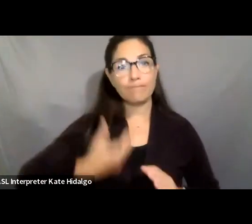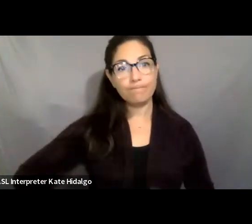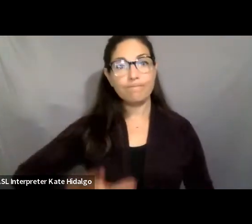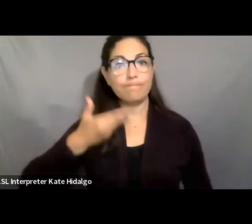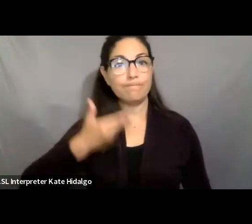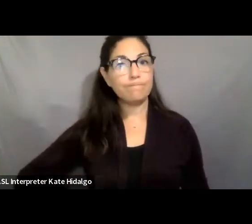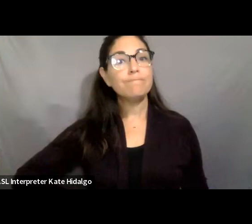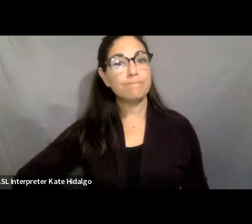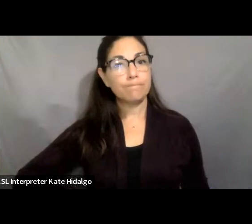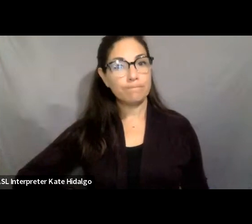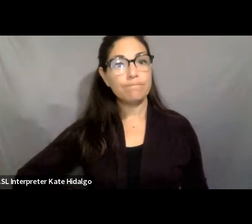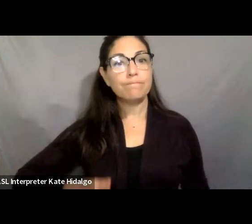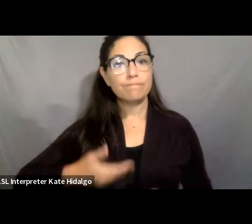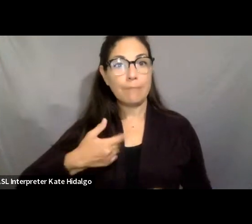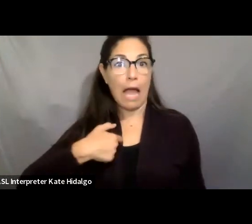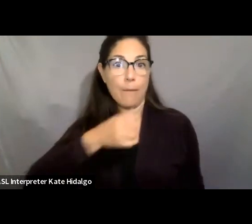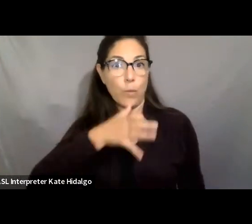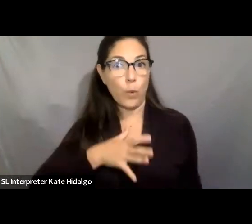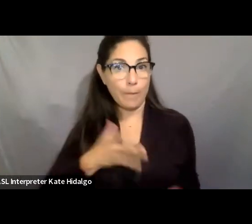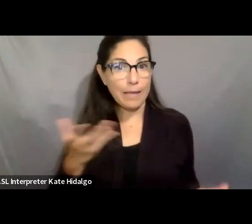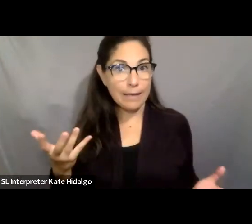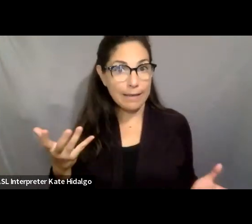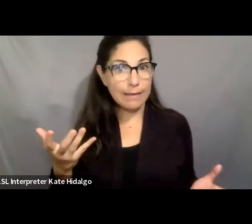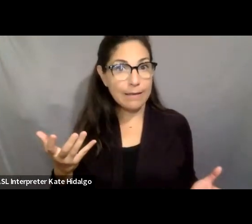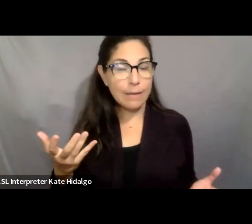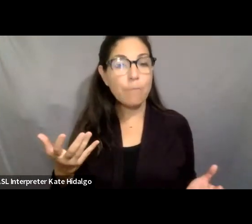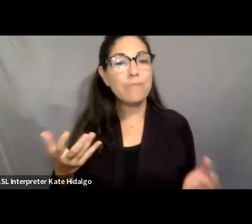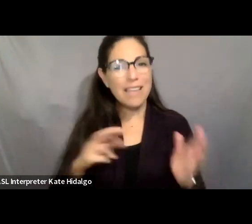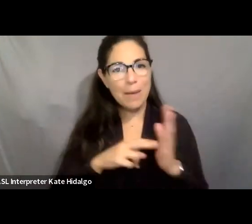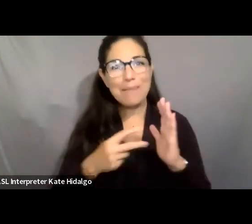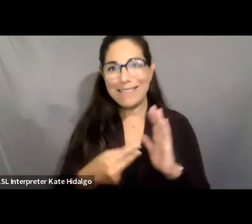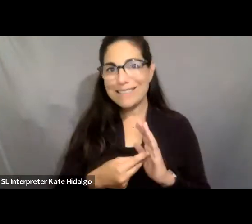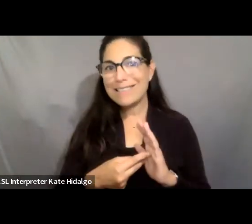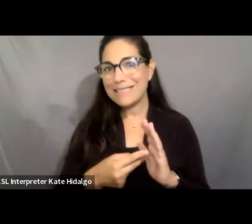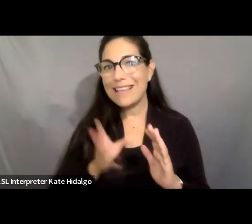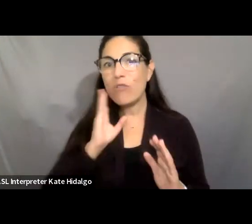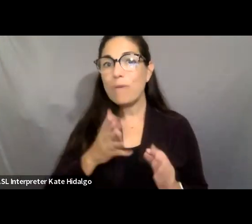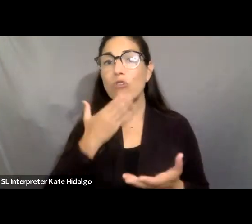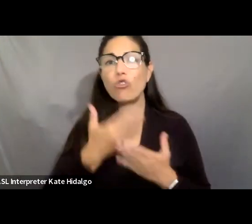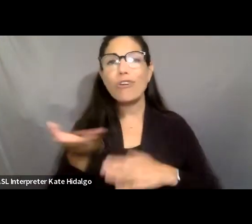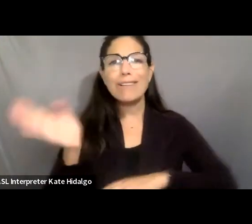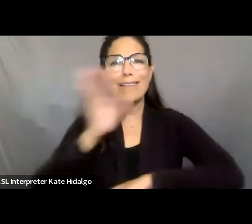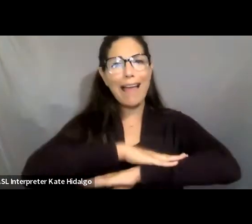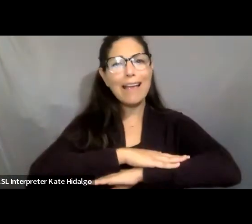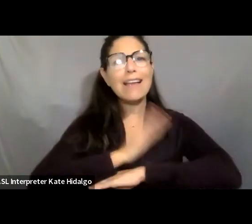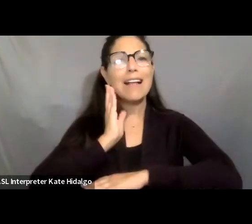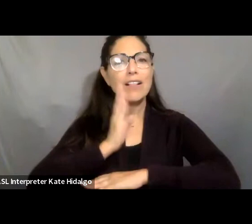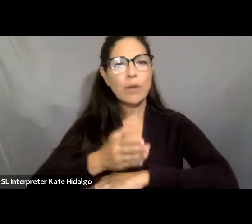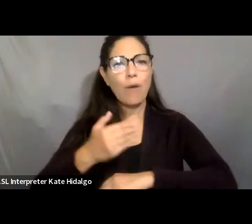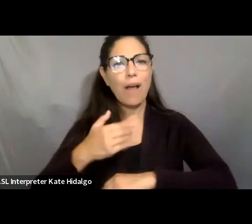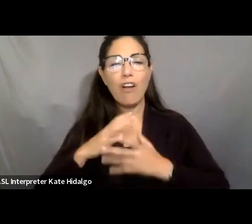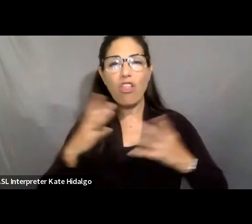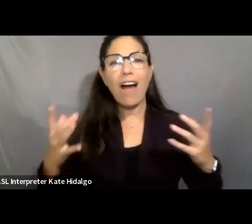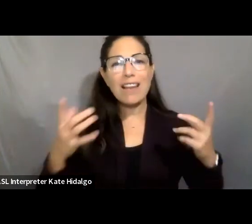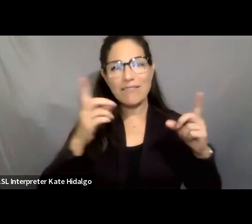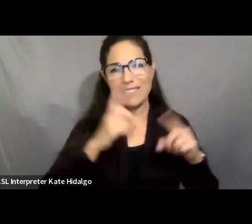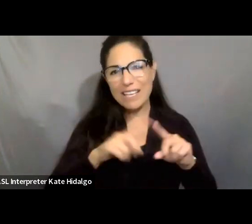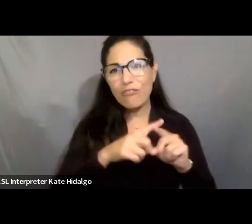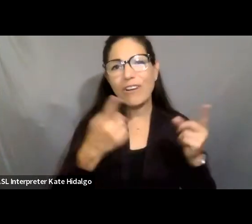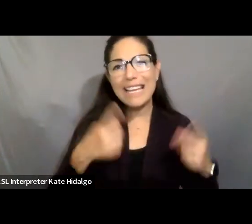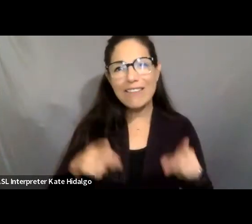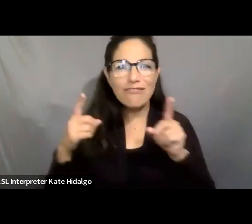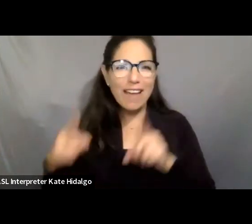anybody that identifies as a woman, it's going to be a good day. There's going to be a lot of different events